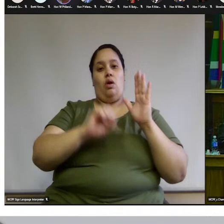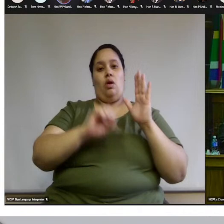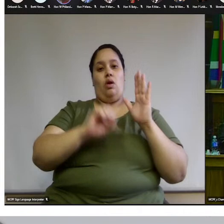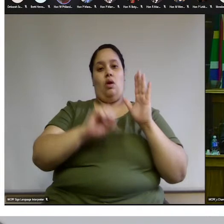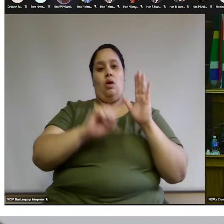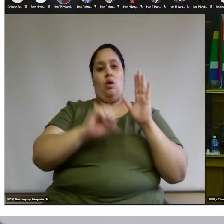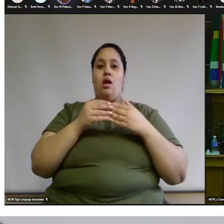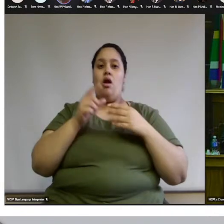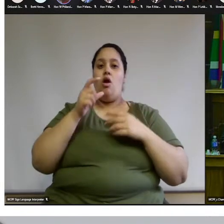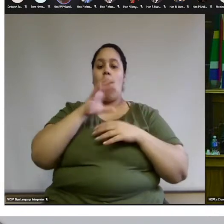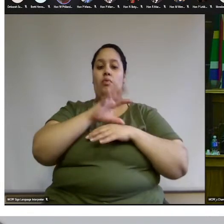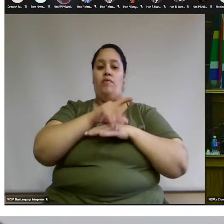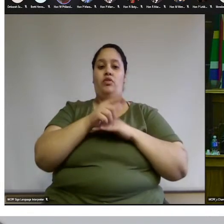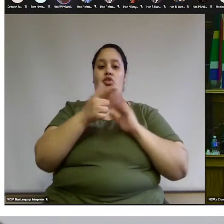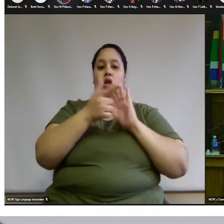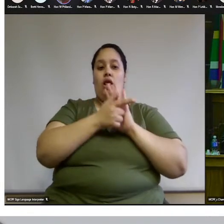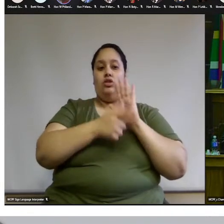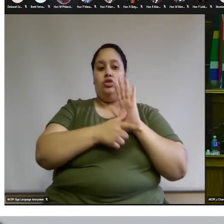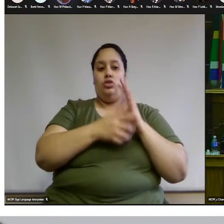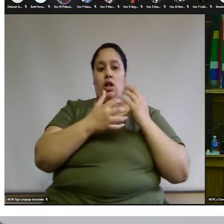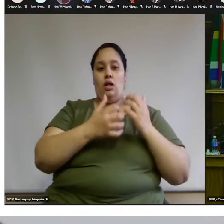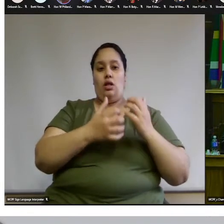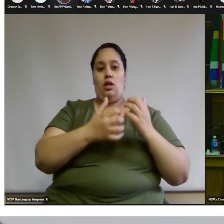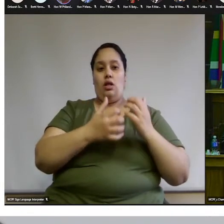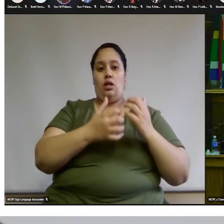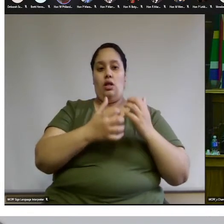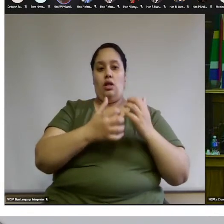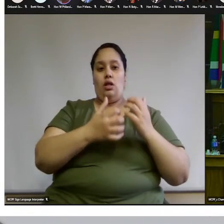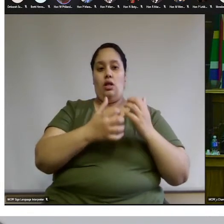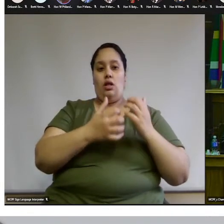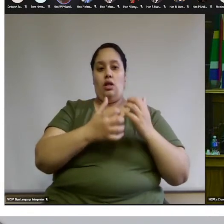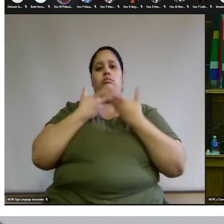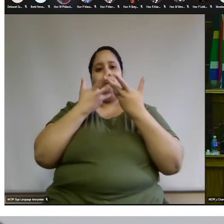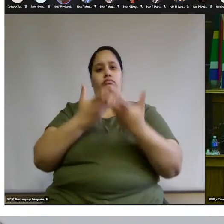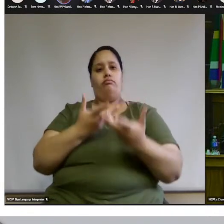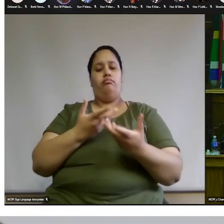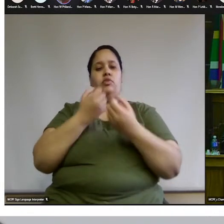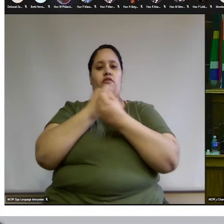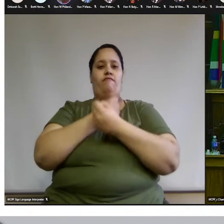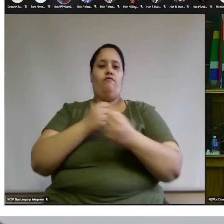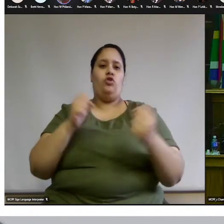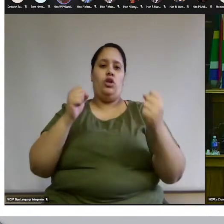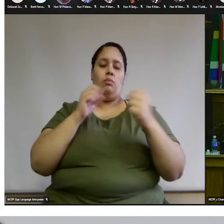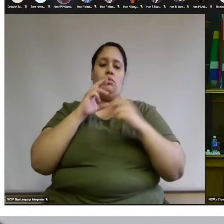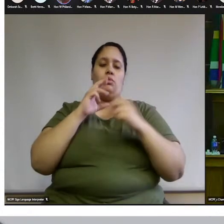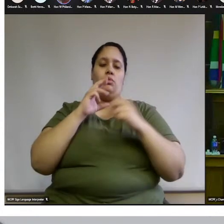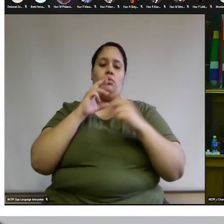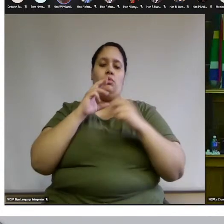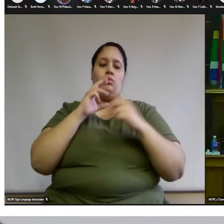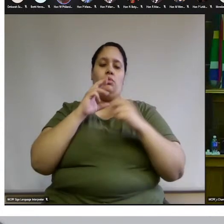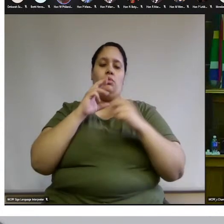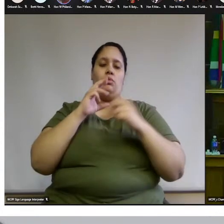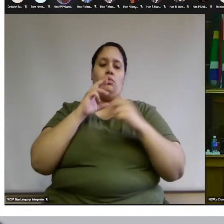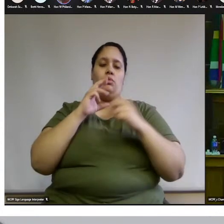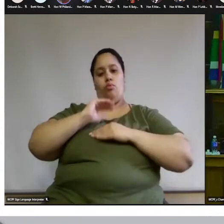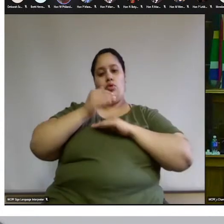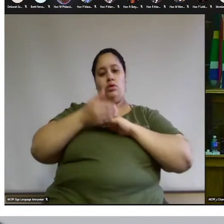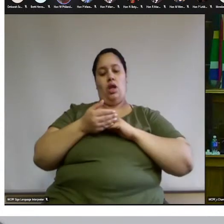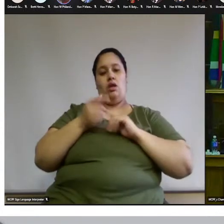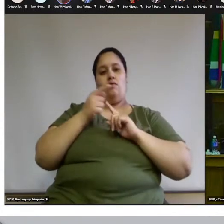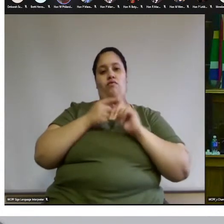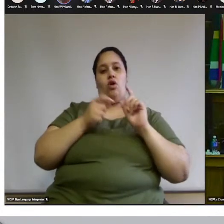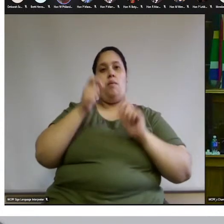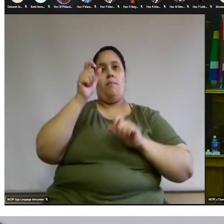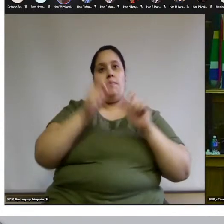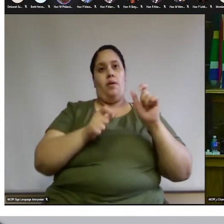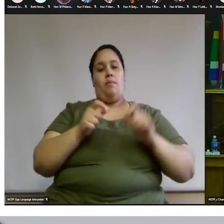of the provincial legislatures enjoy freedom of speech and immunity from civil or criminal prosecution or